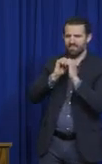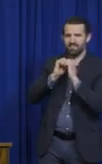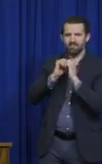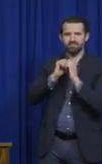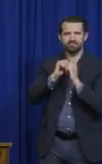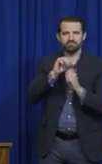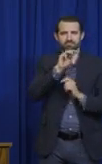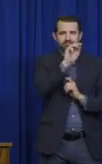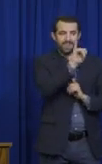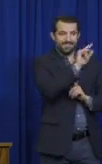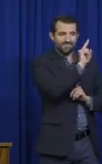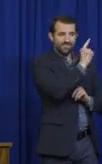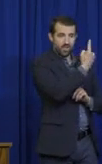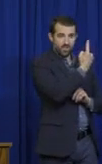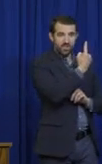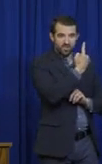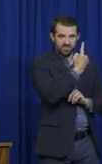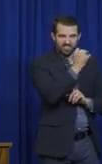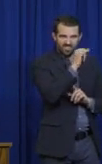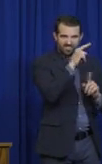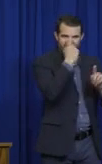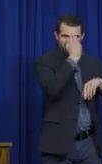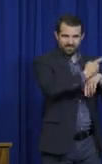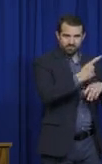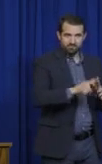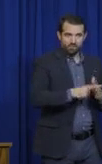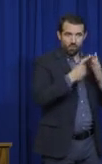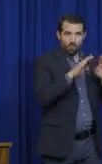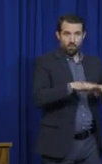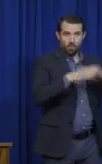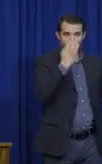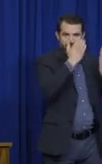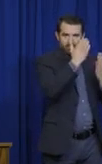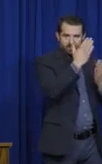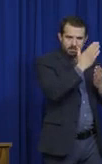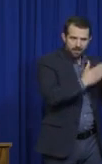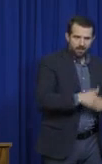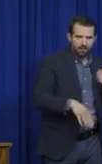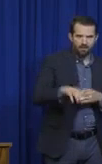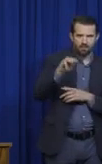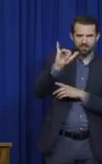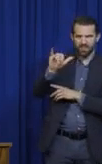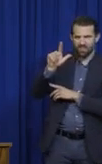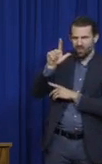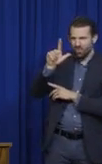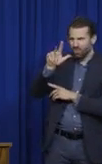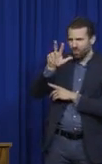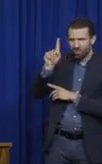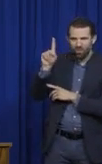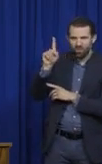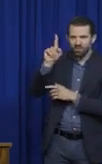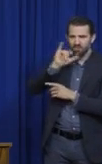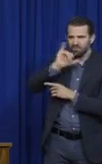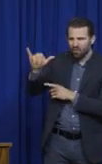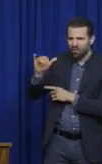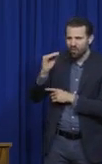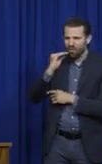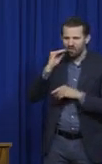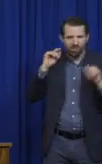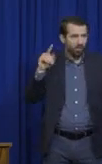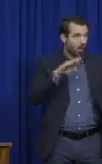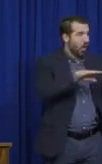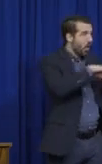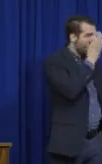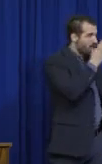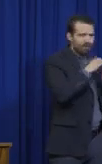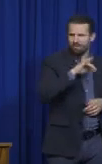1 phase in and the May 31st stay at home order, how those don't conflict with each other, I